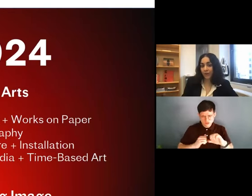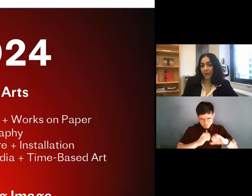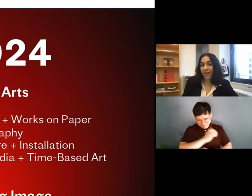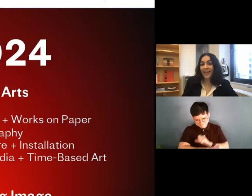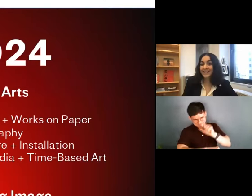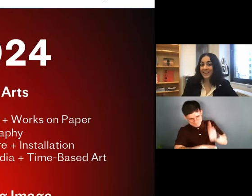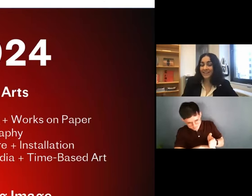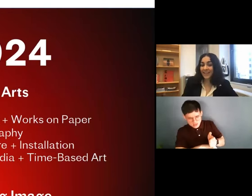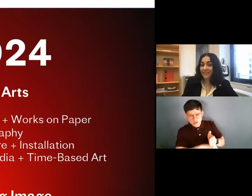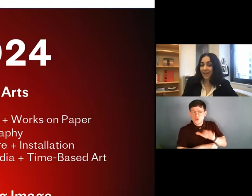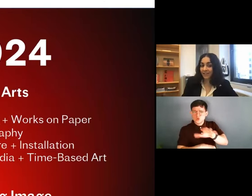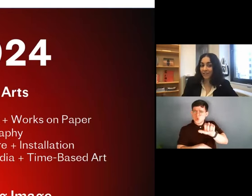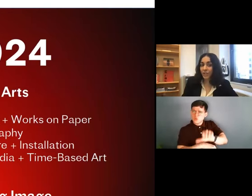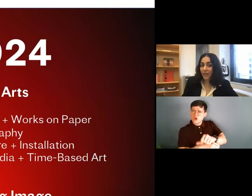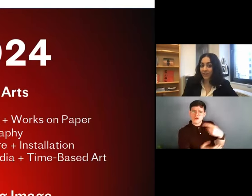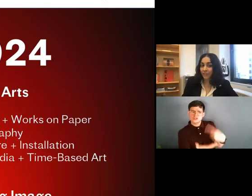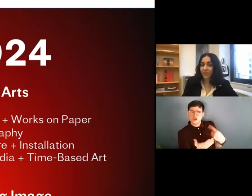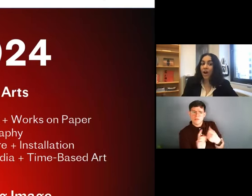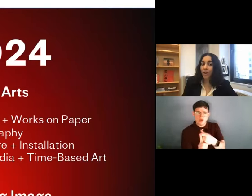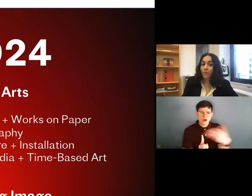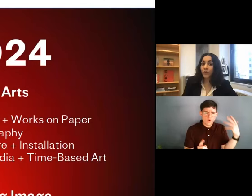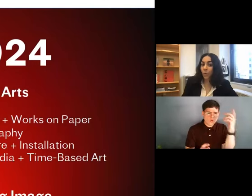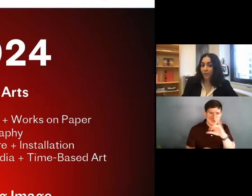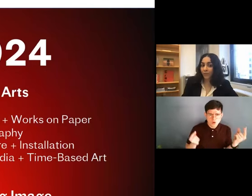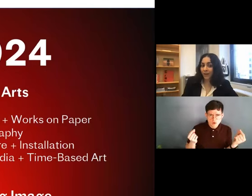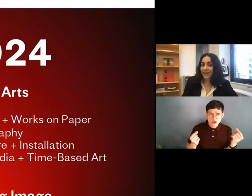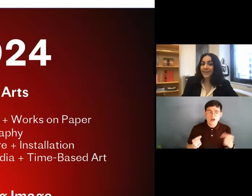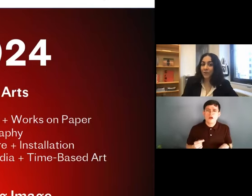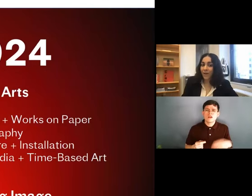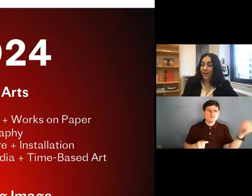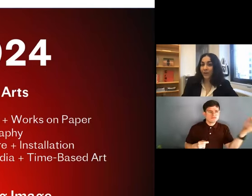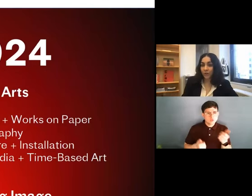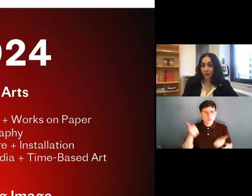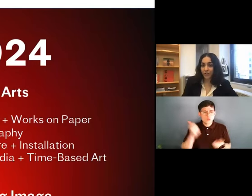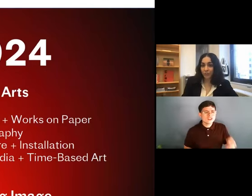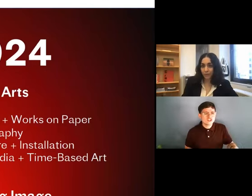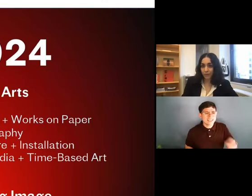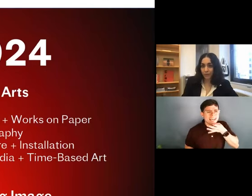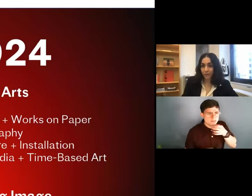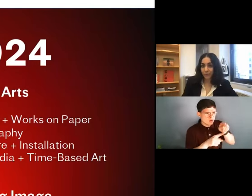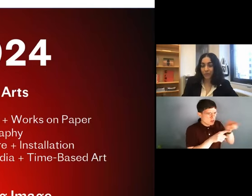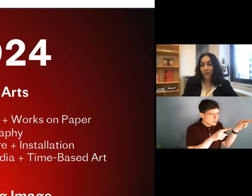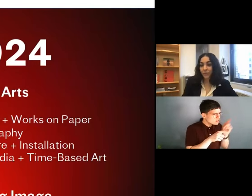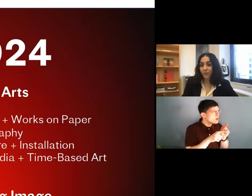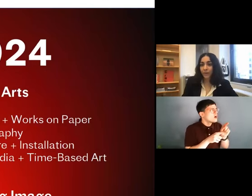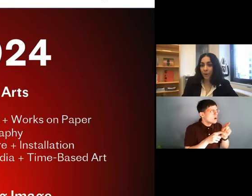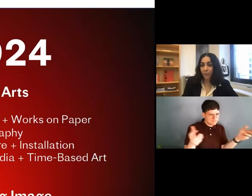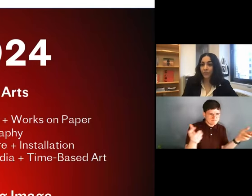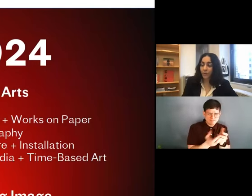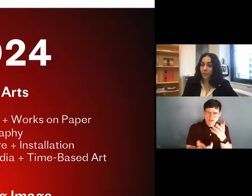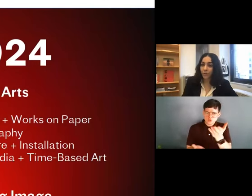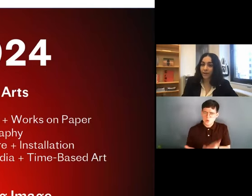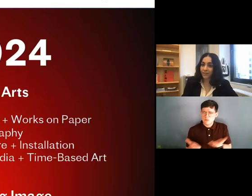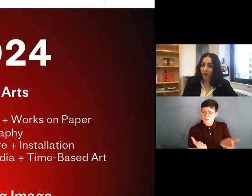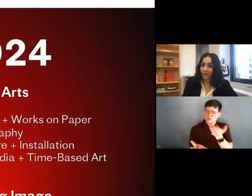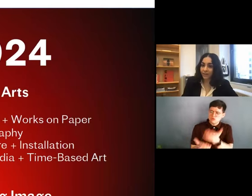your work and to indicate to us which experts are most qualified to evaluate your project proposal. So this is really a moment for